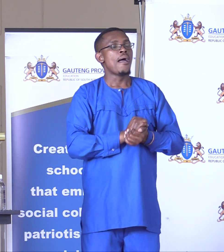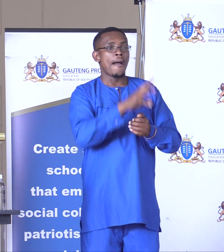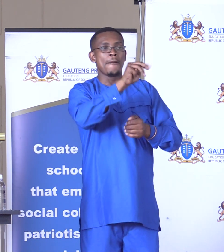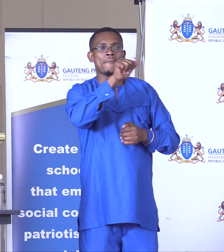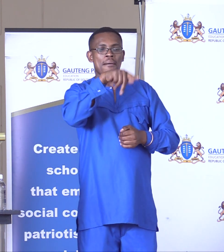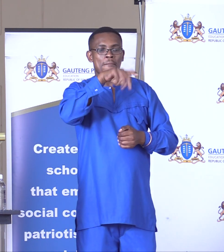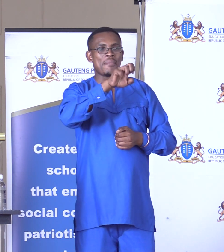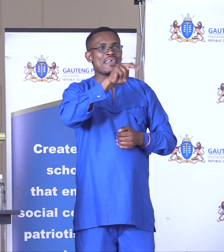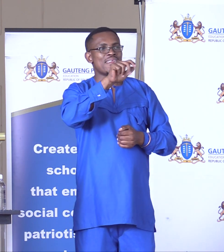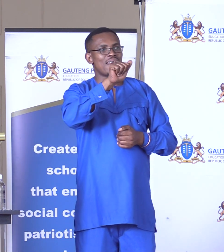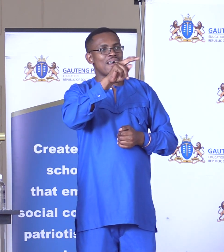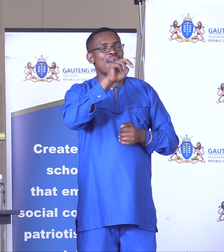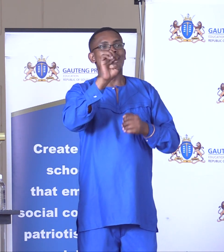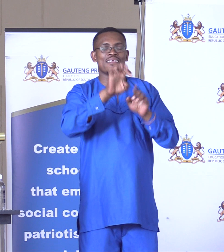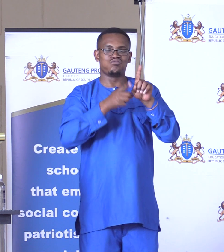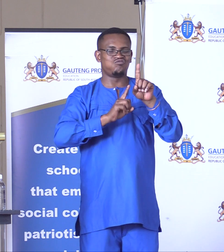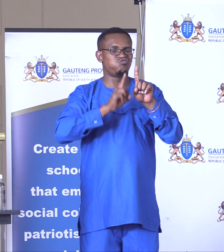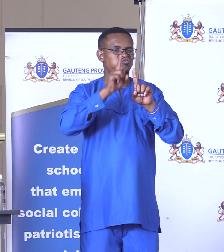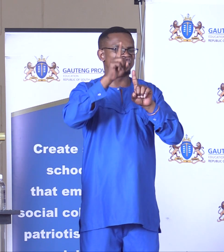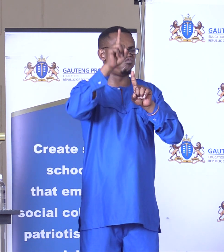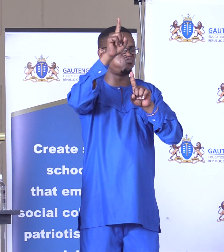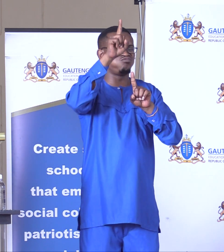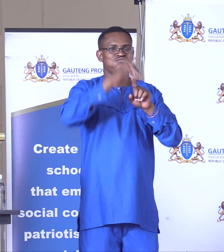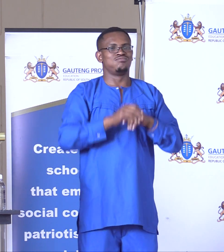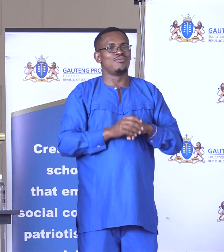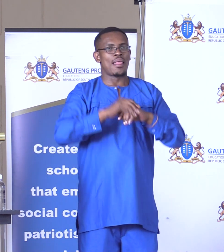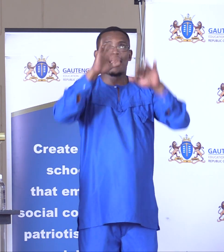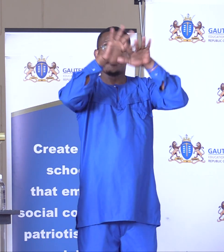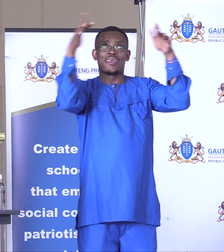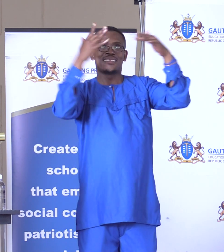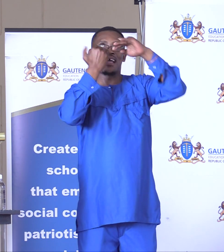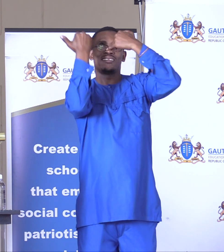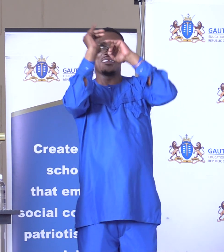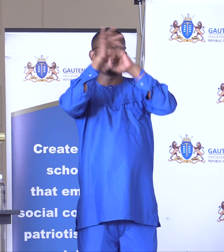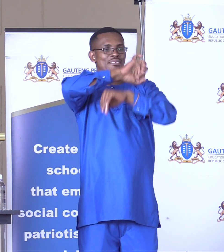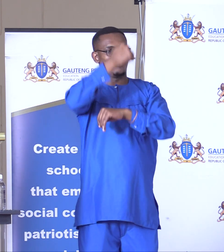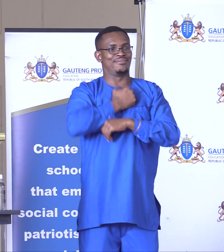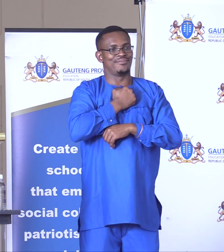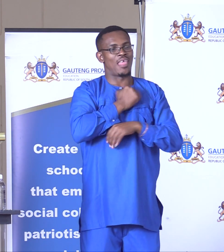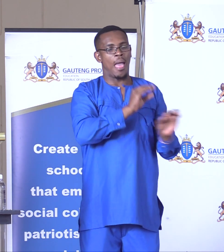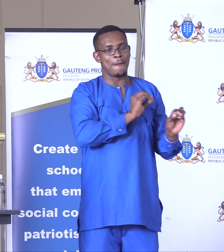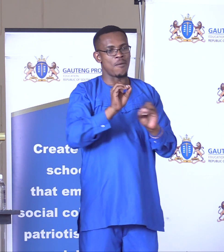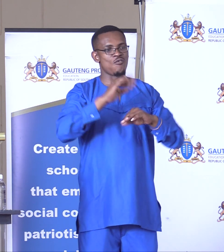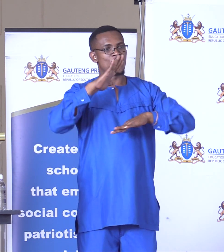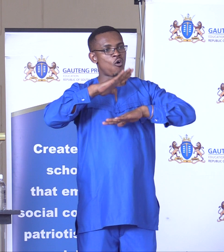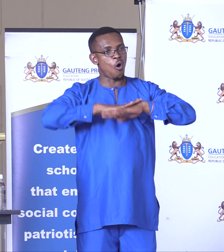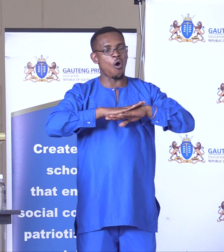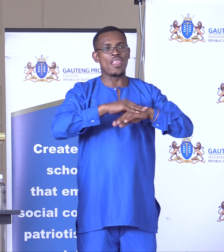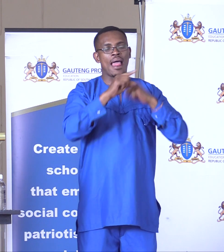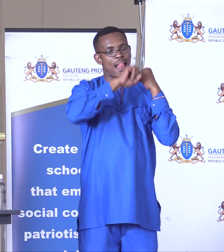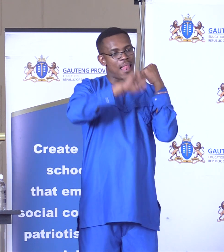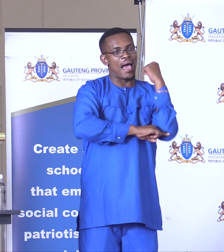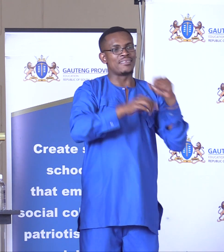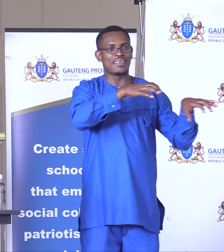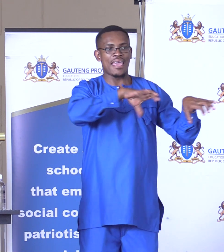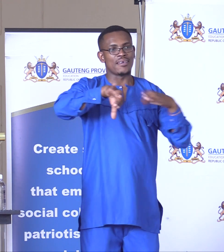Mapenane just keeps on going up and up. The sky is our limit, ladies and gentlemen. Moving on, we have the last activity,